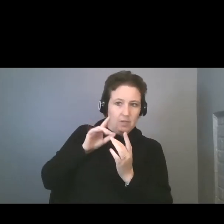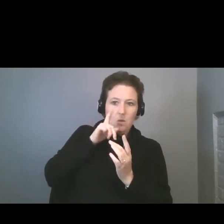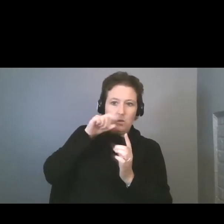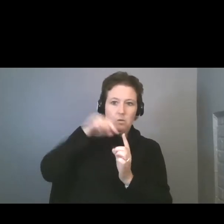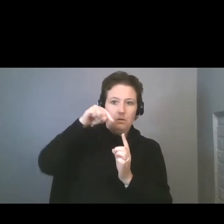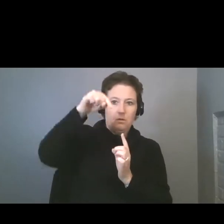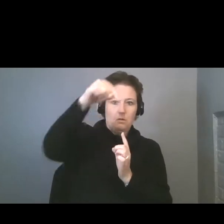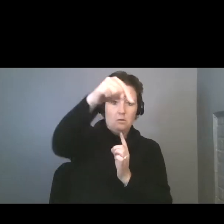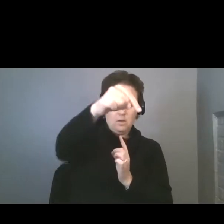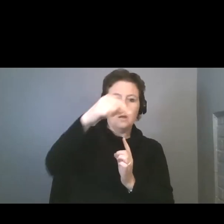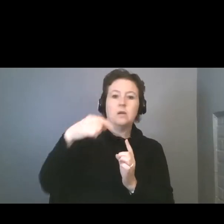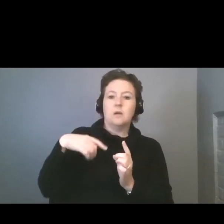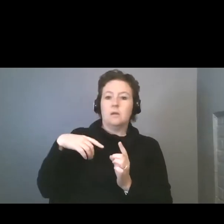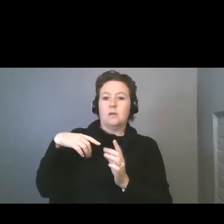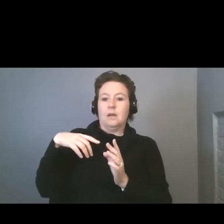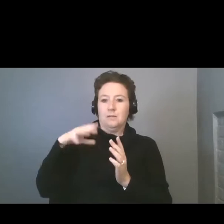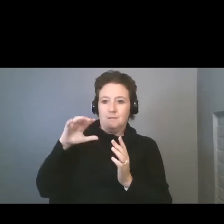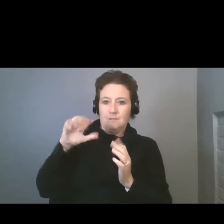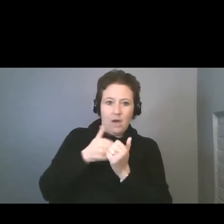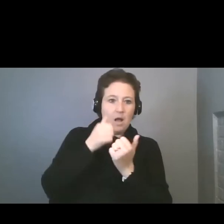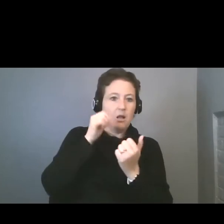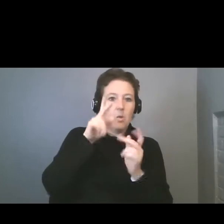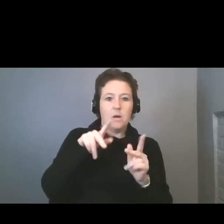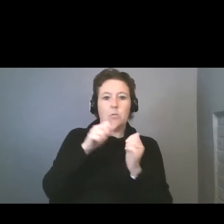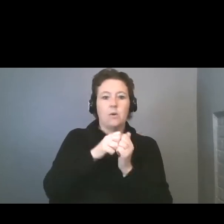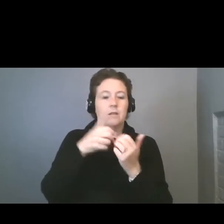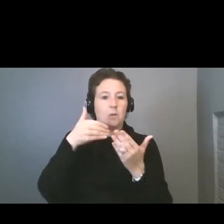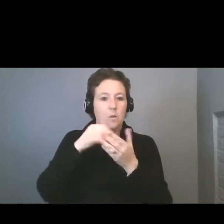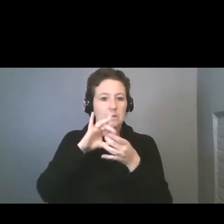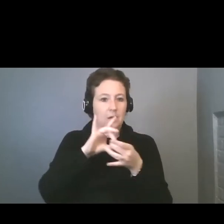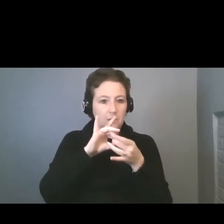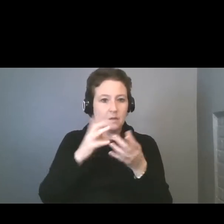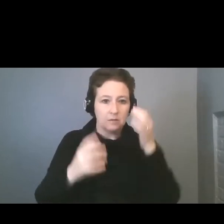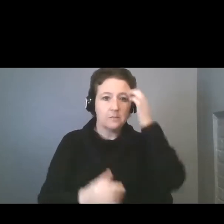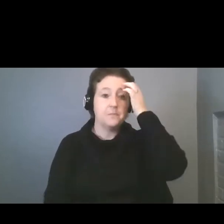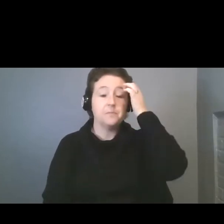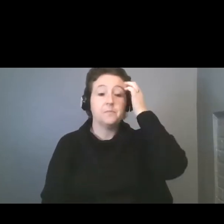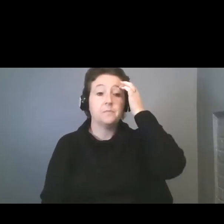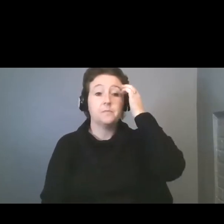those individuals and follow up with any close contacts in that.